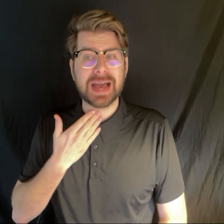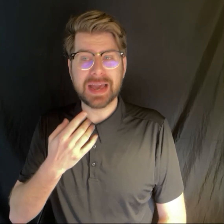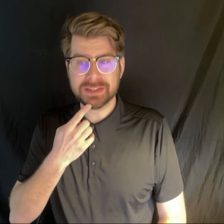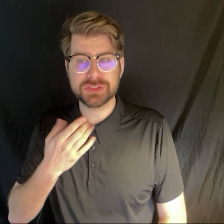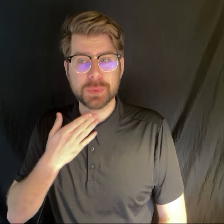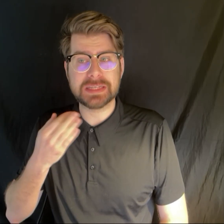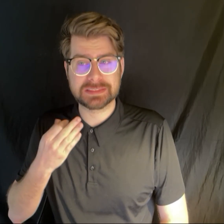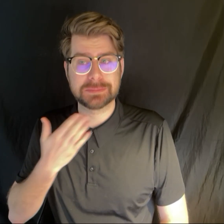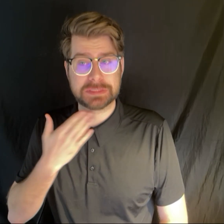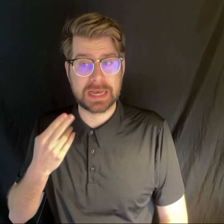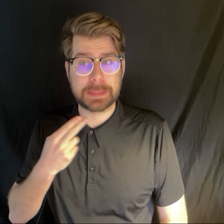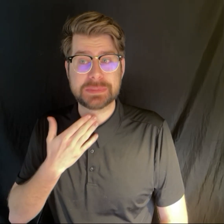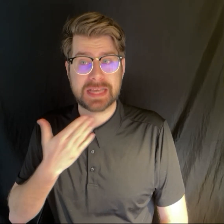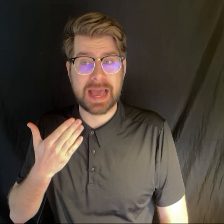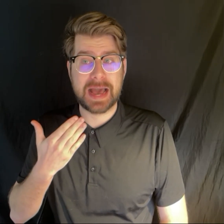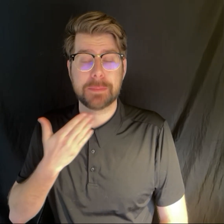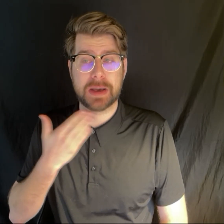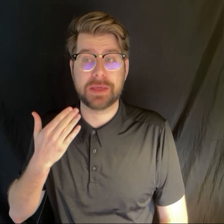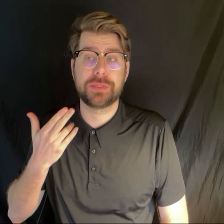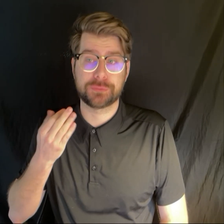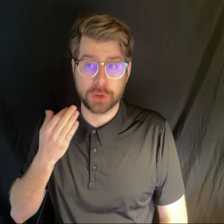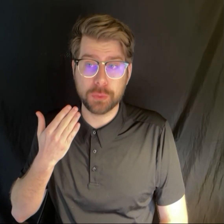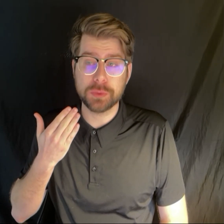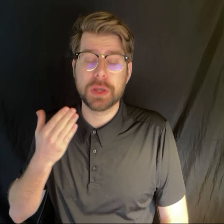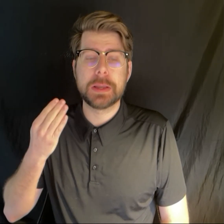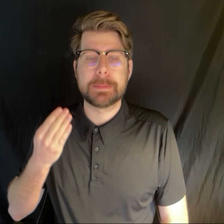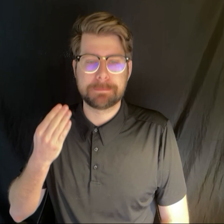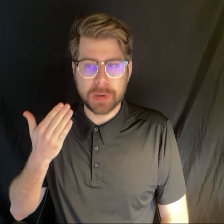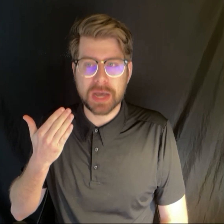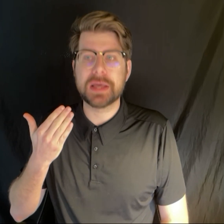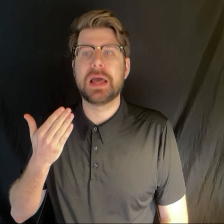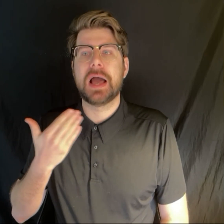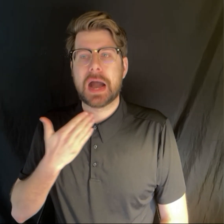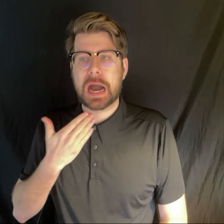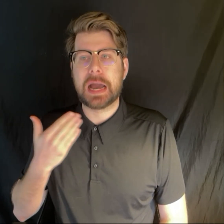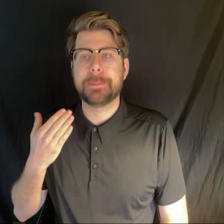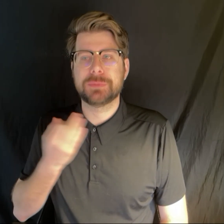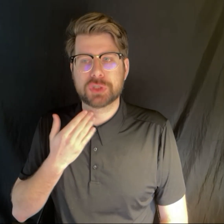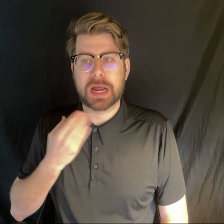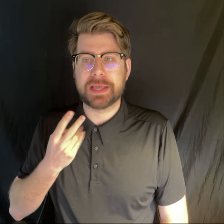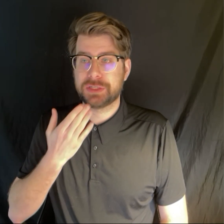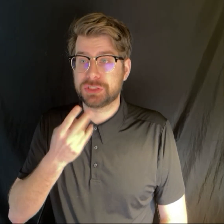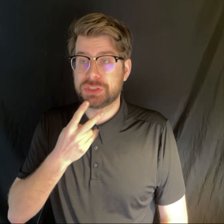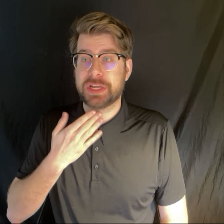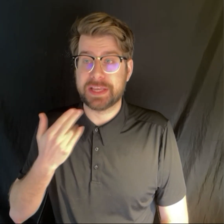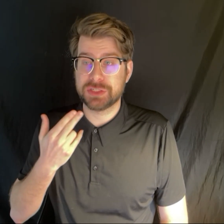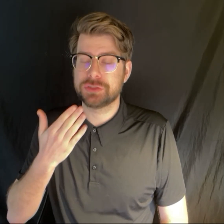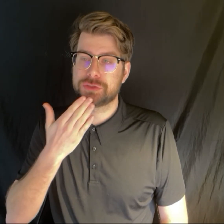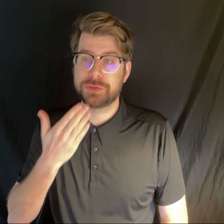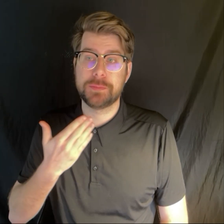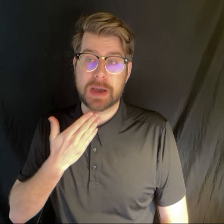I do it sometimes at my throat, but I'm trying to change to